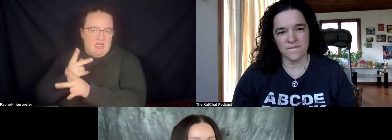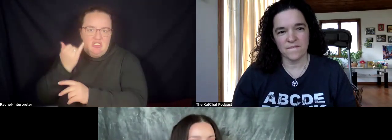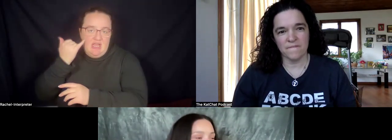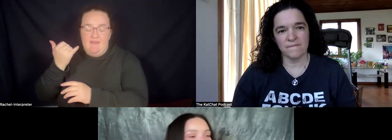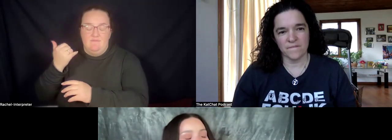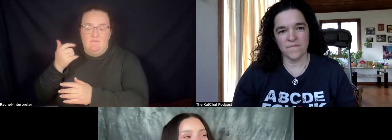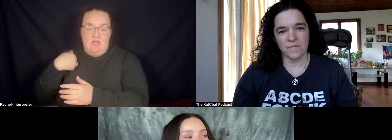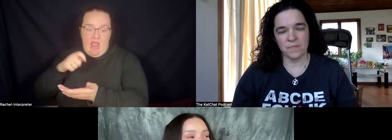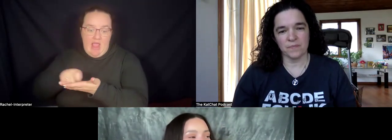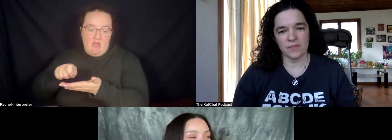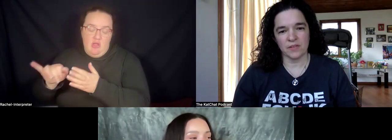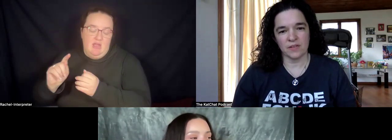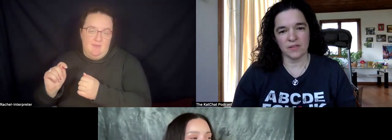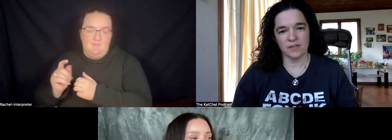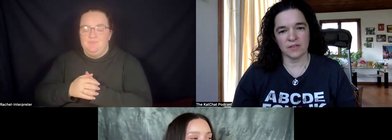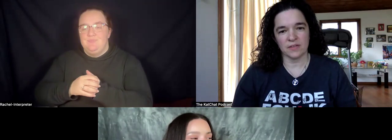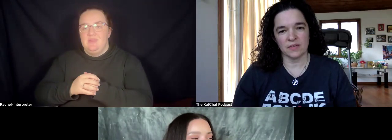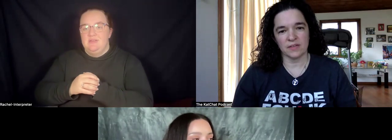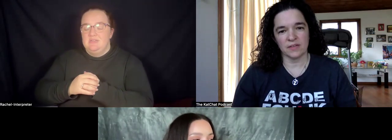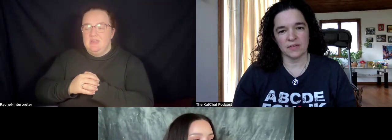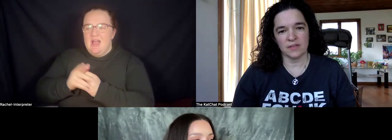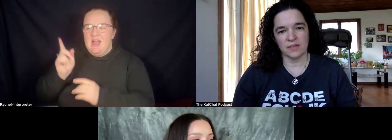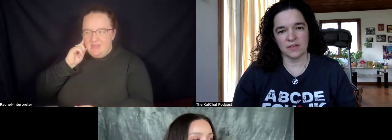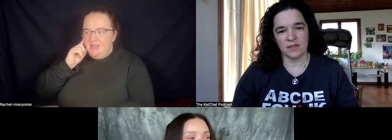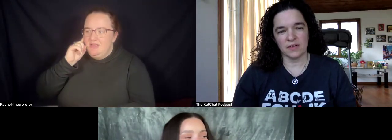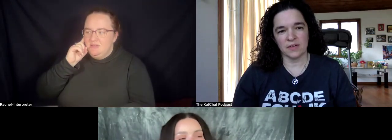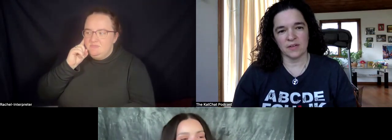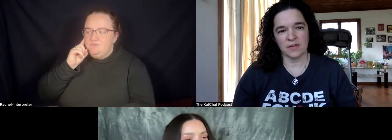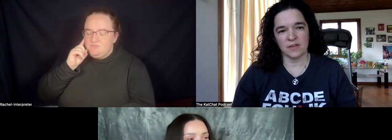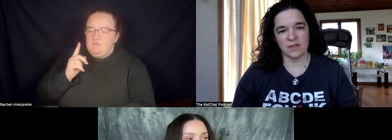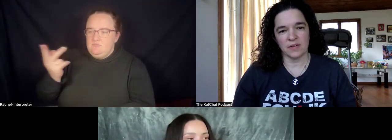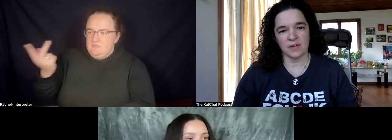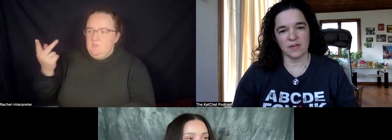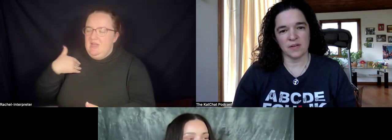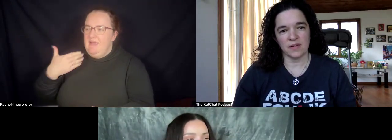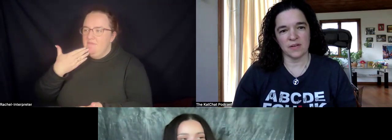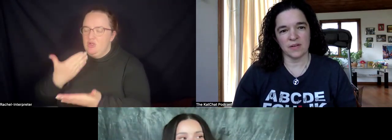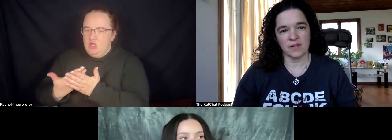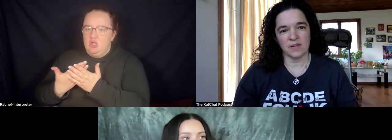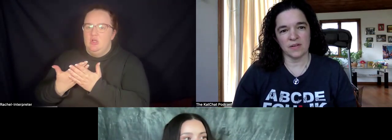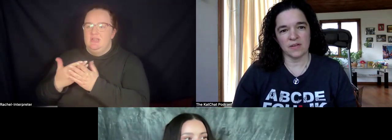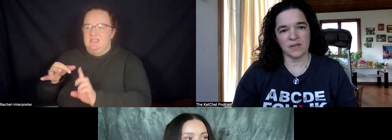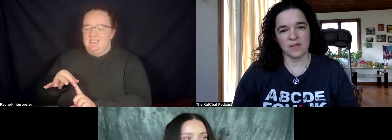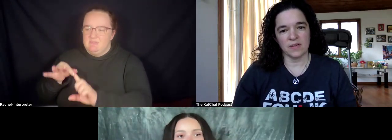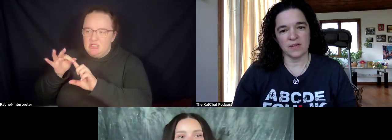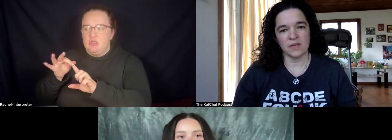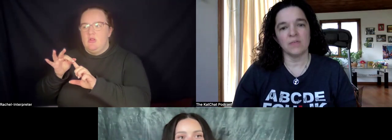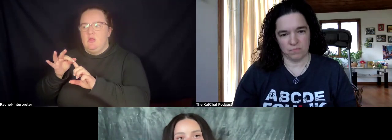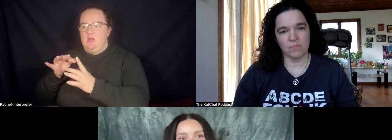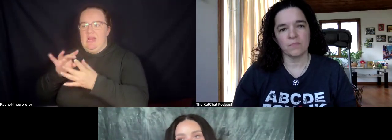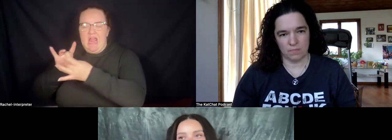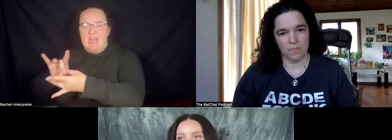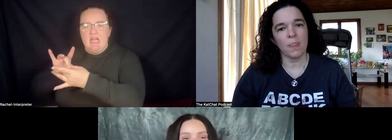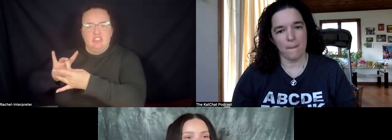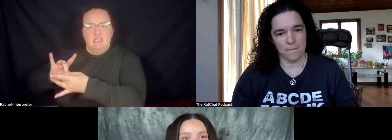I ever write anything. And I think that, yeah, we just have that very special connection. I